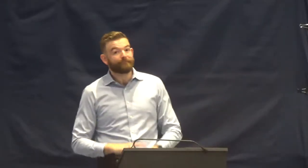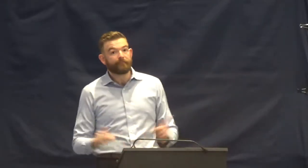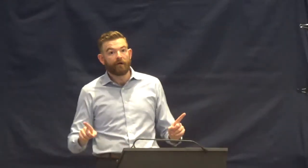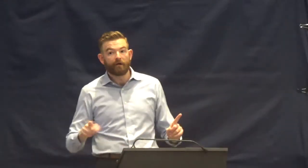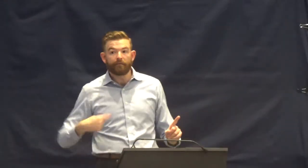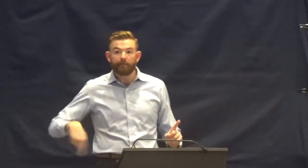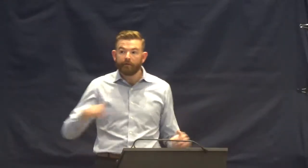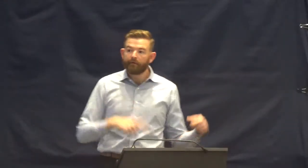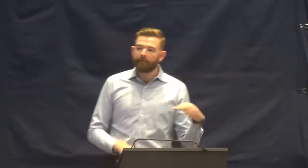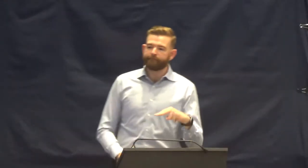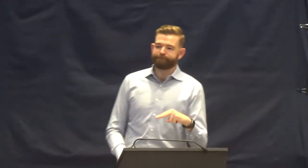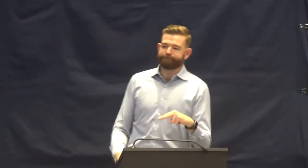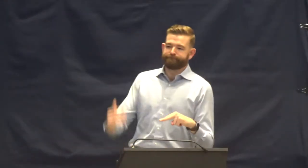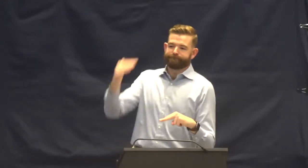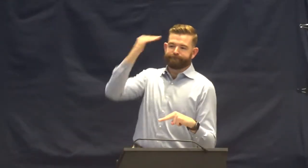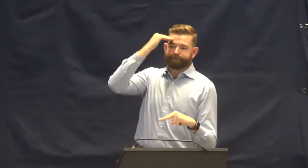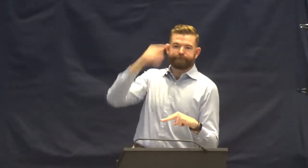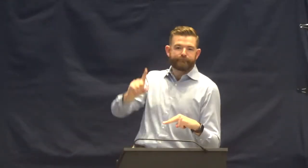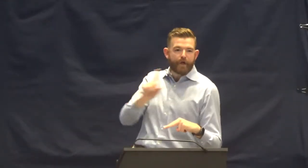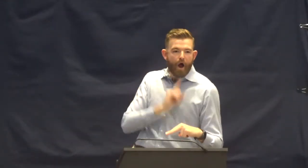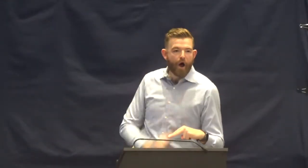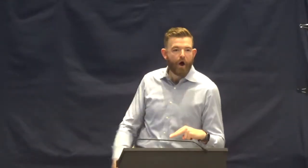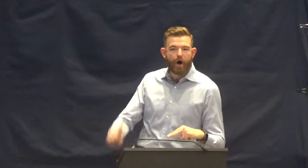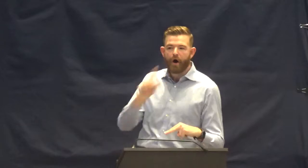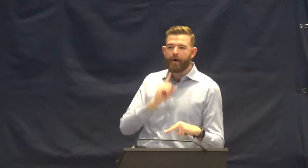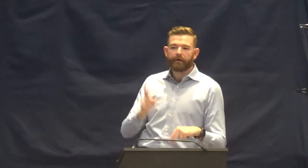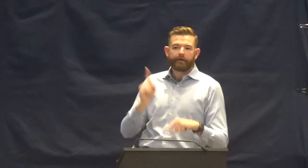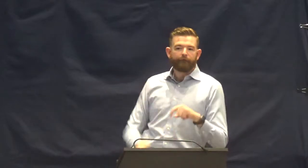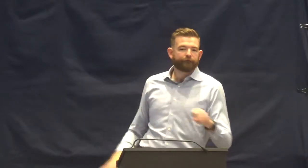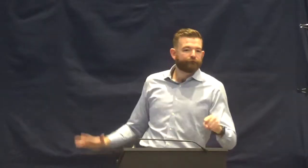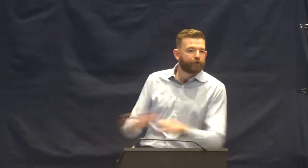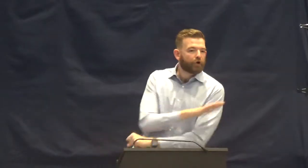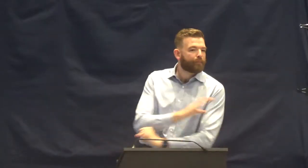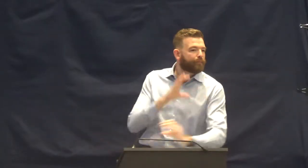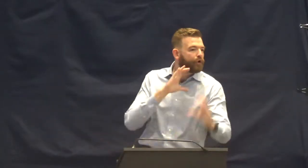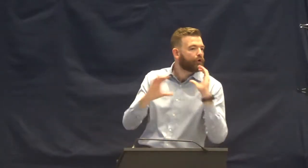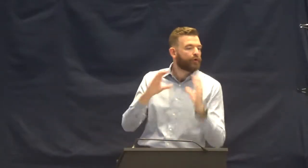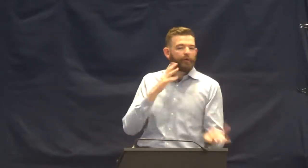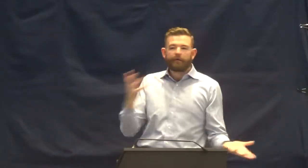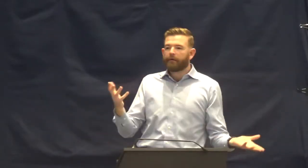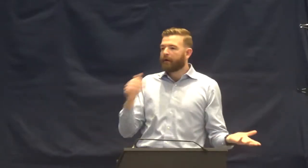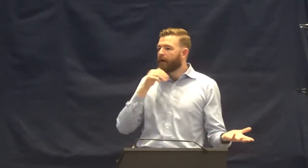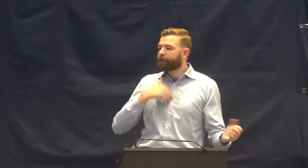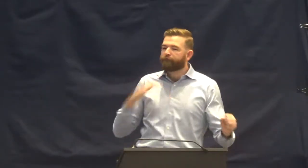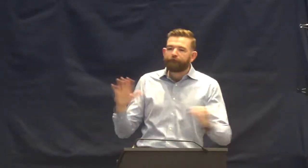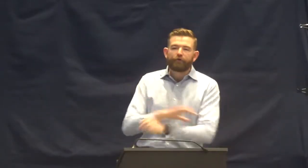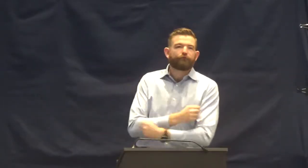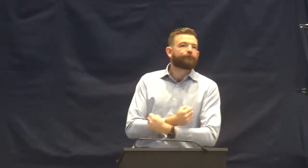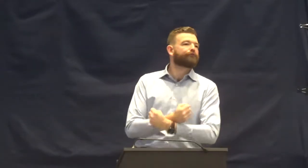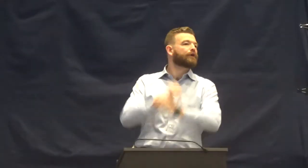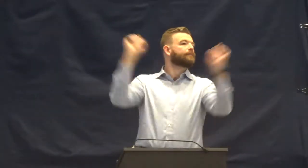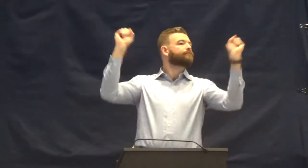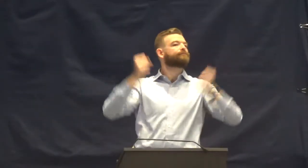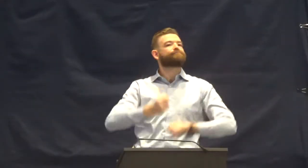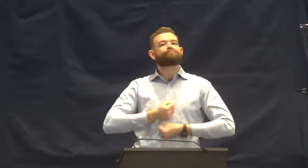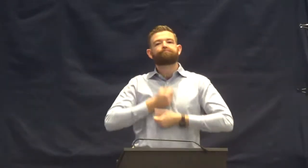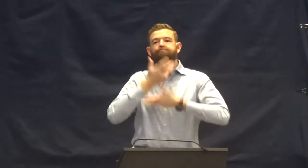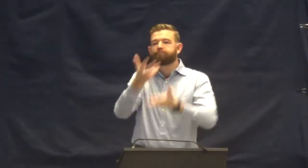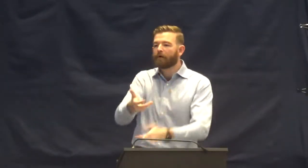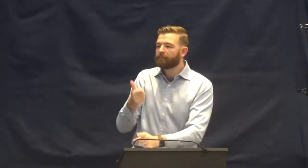the implants, they can hear now, they're fine. But when deaf people meet these kids, they know that they